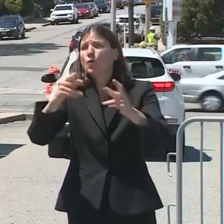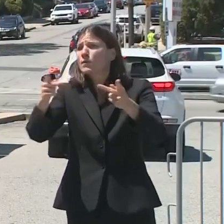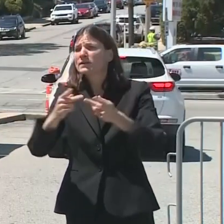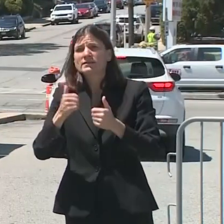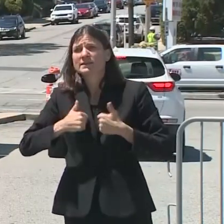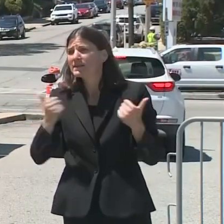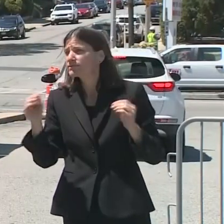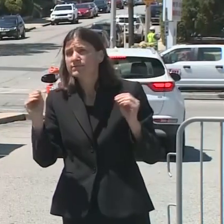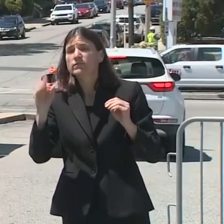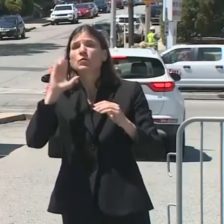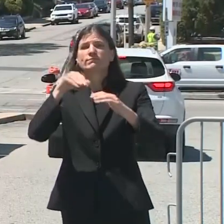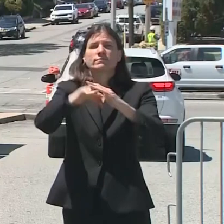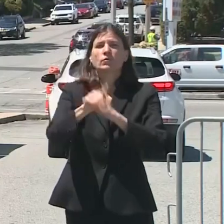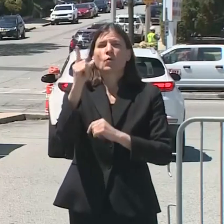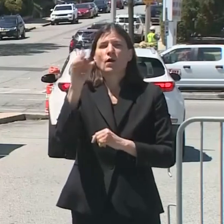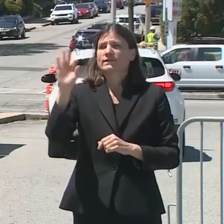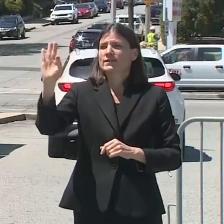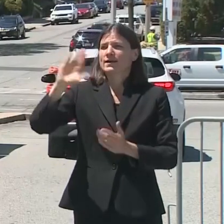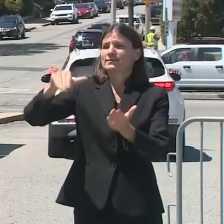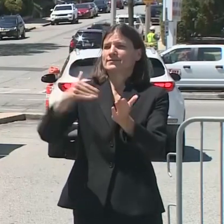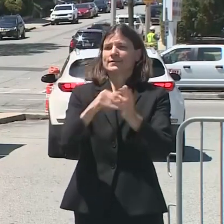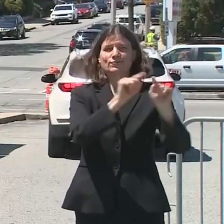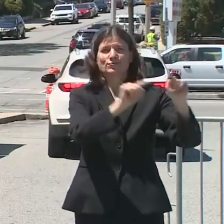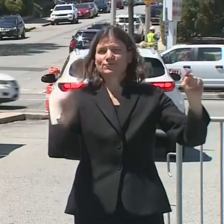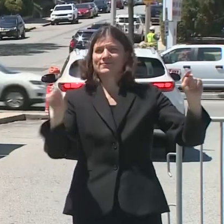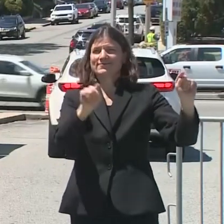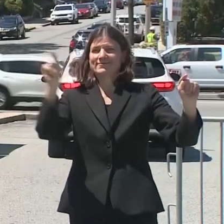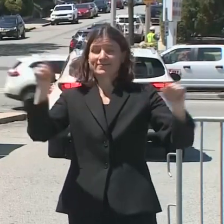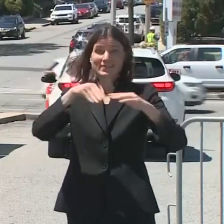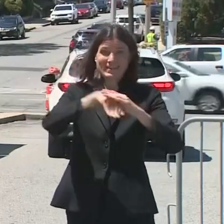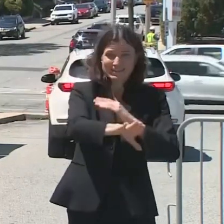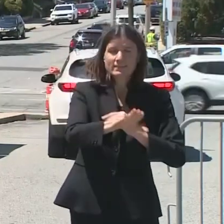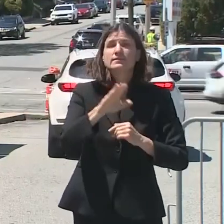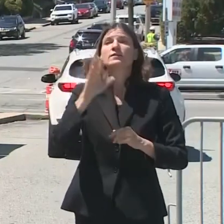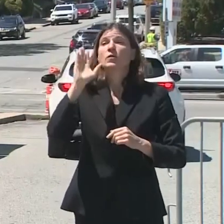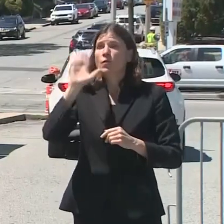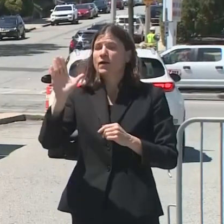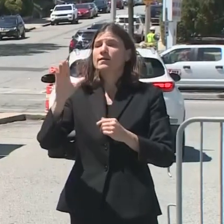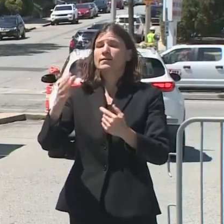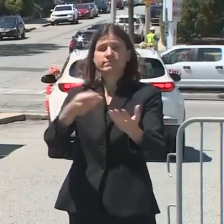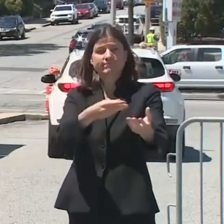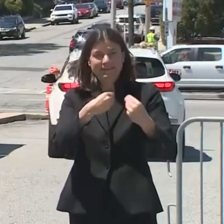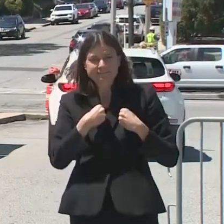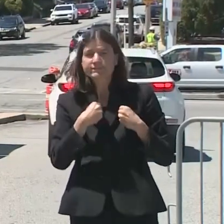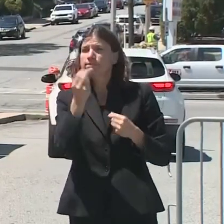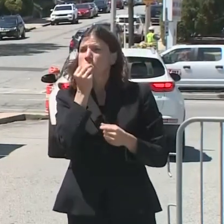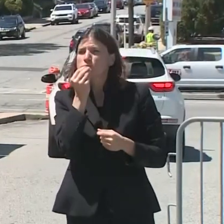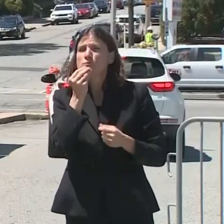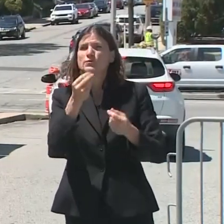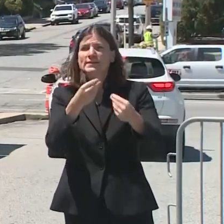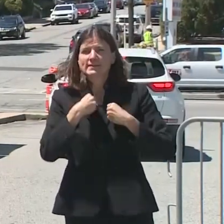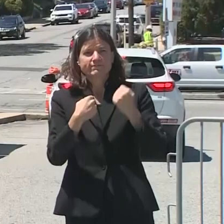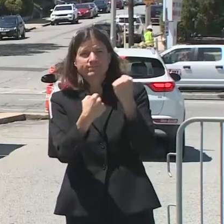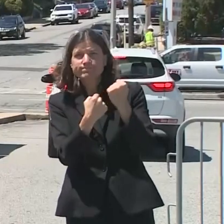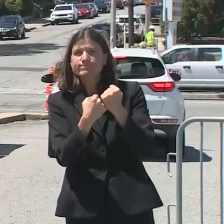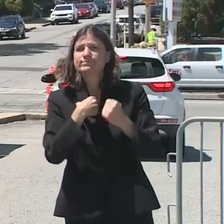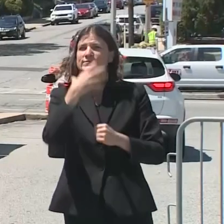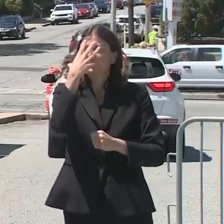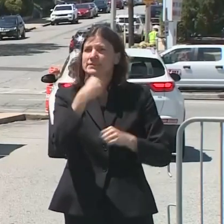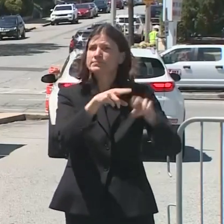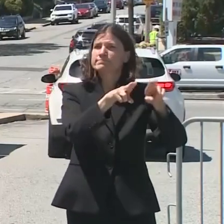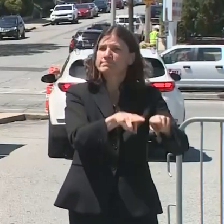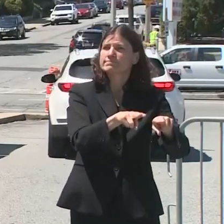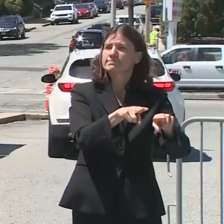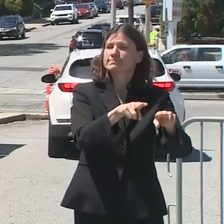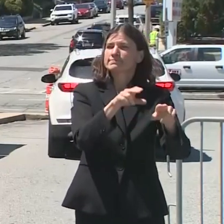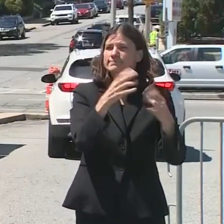Many services are also available on site to ensure individuals stay safe throughout that isolation period. And across the state,